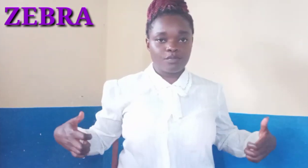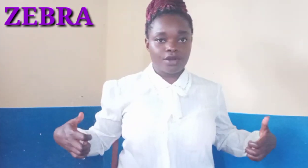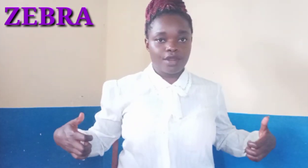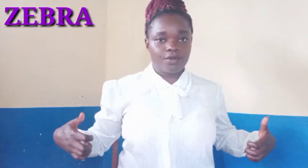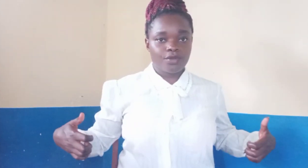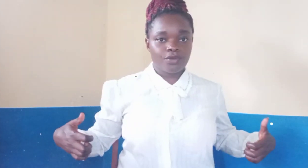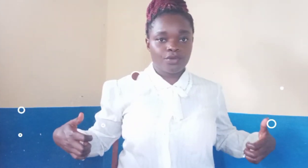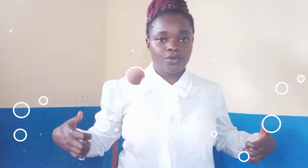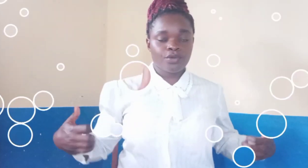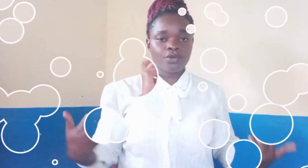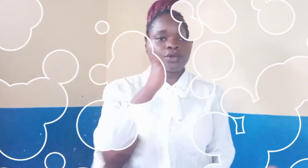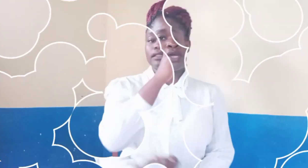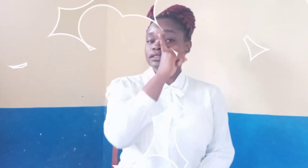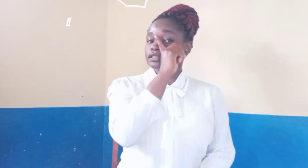zebra.